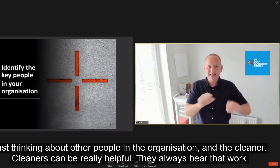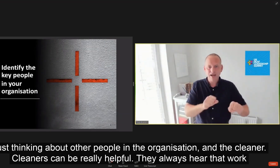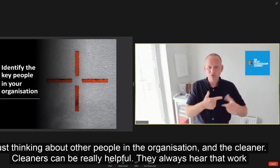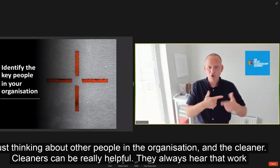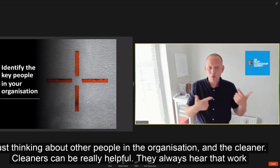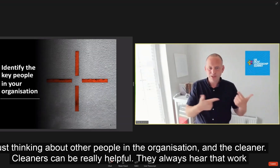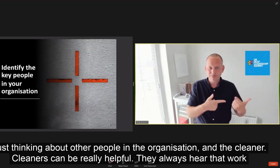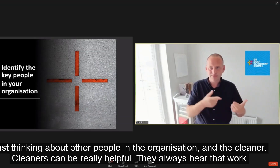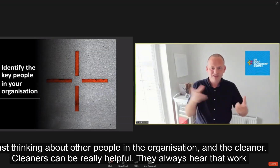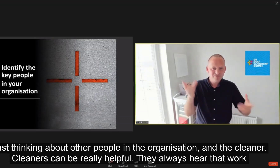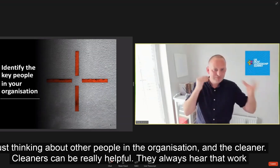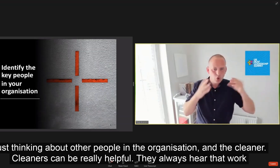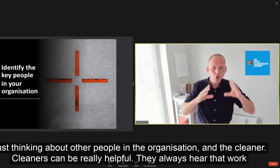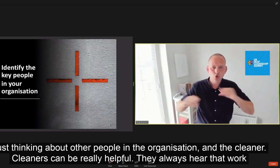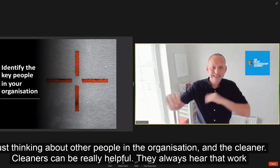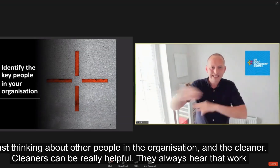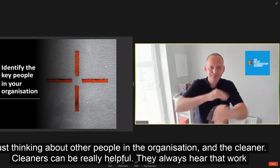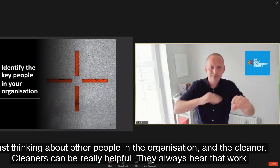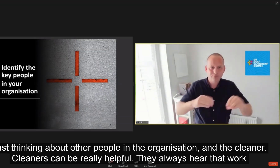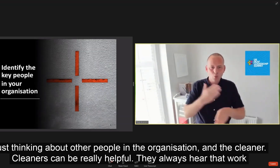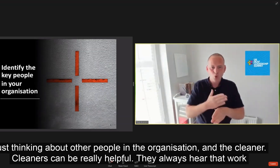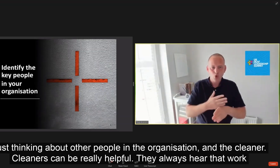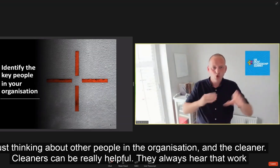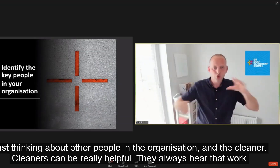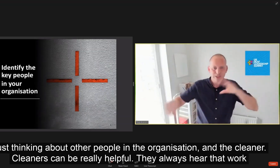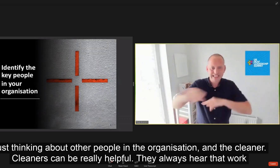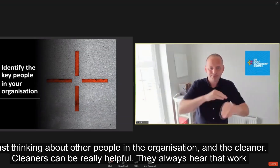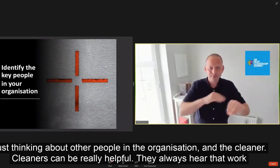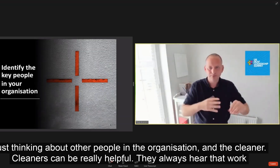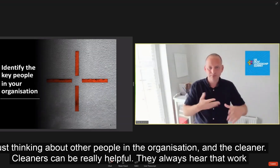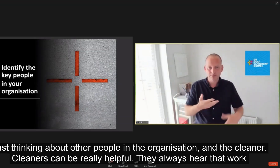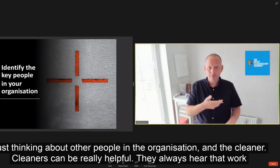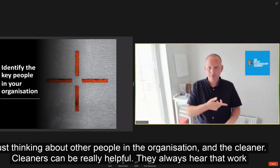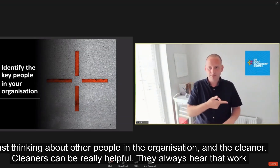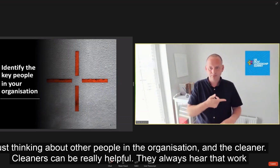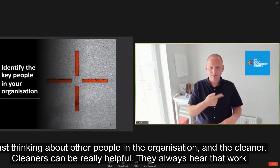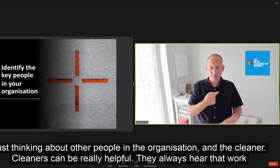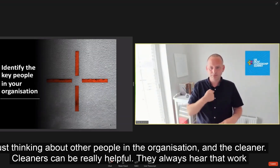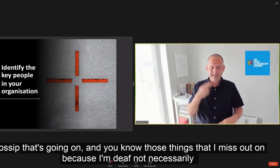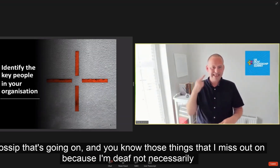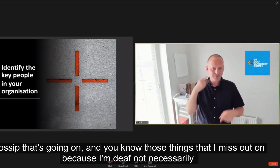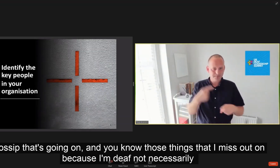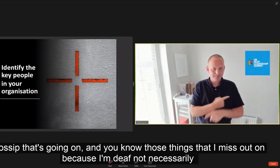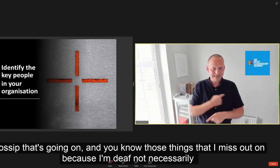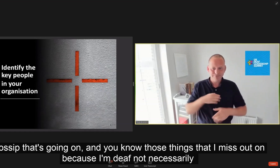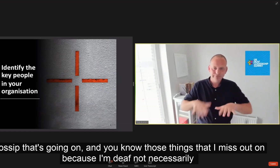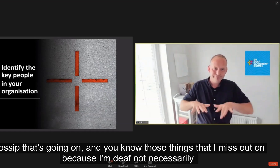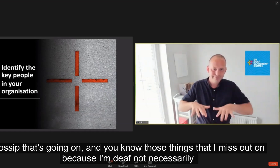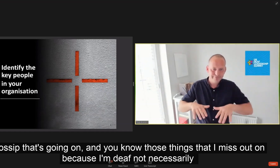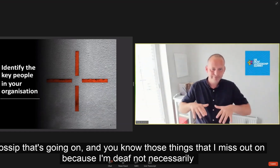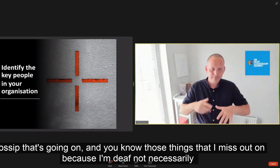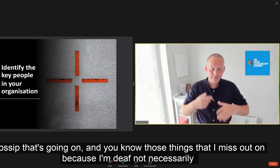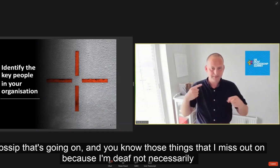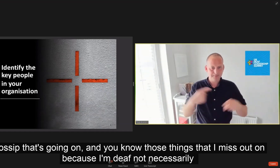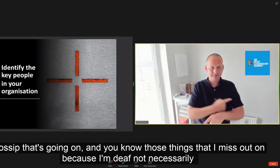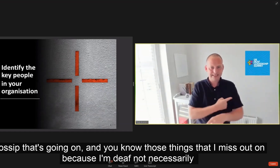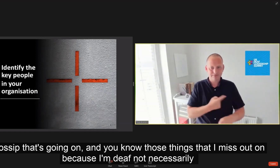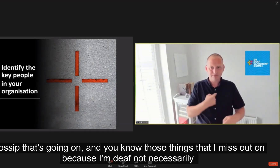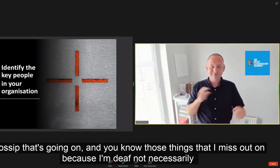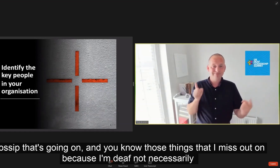organisation, the cleaners can be really helpful. They always hear that work gossip that's going on. You know, those things that I miss out on because